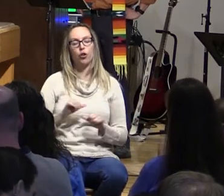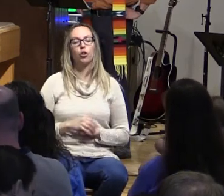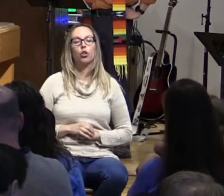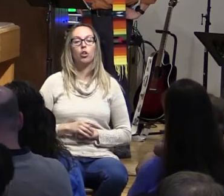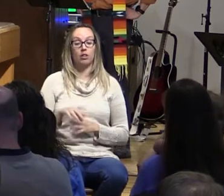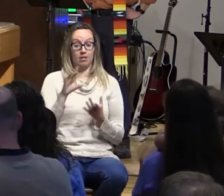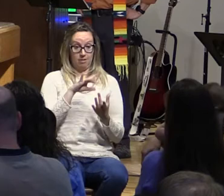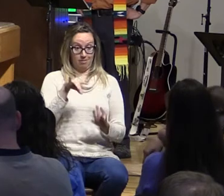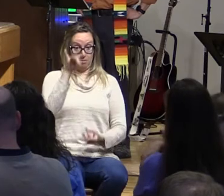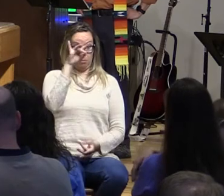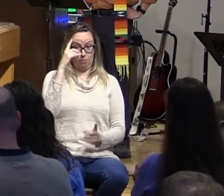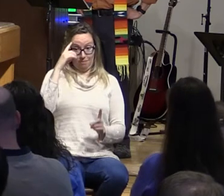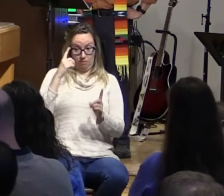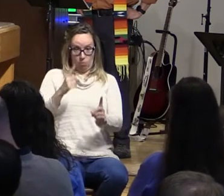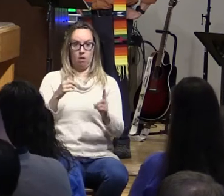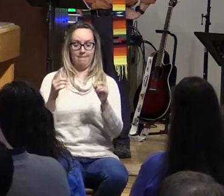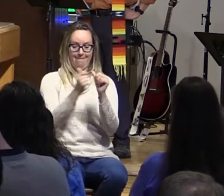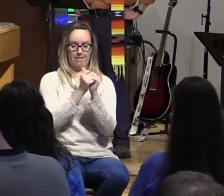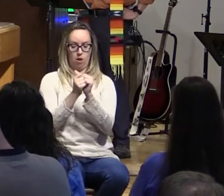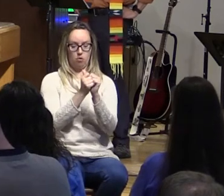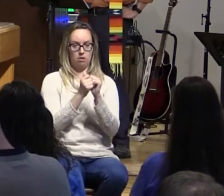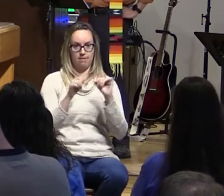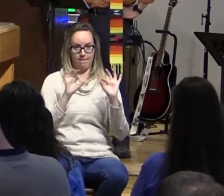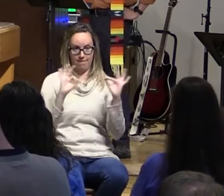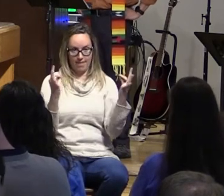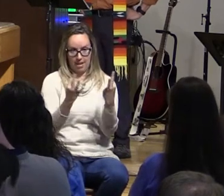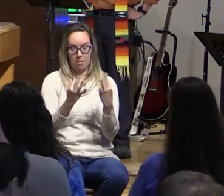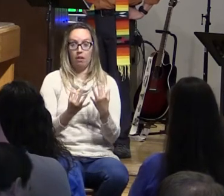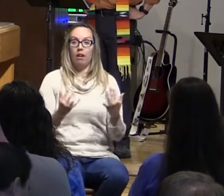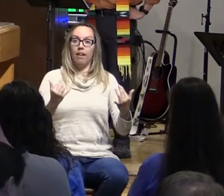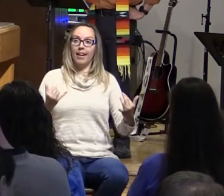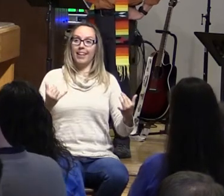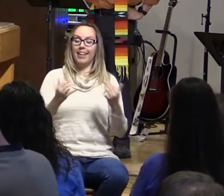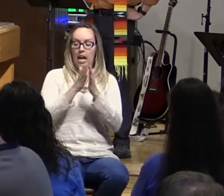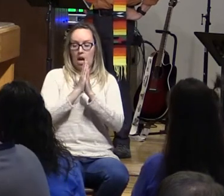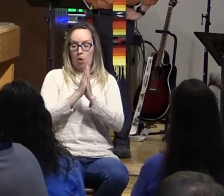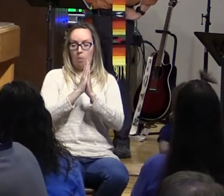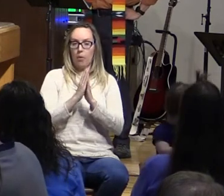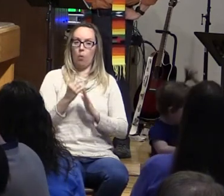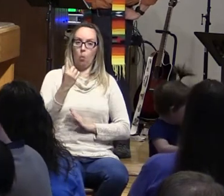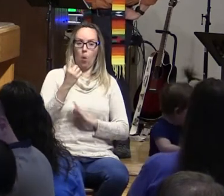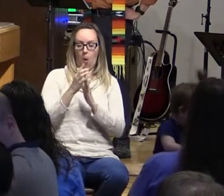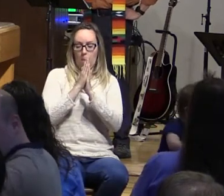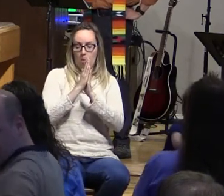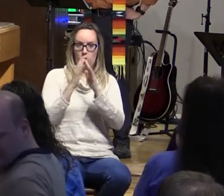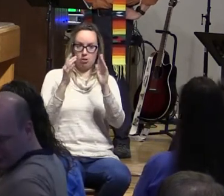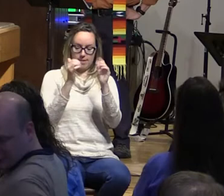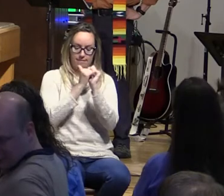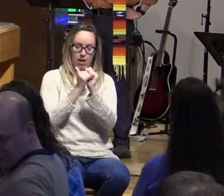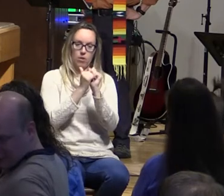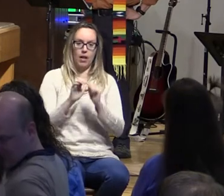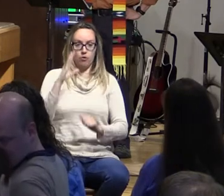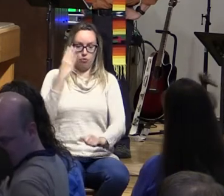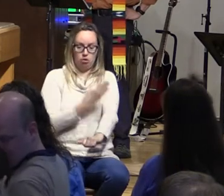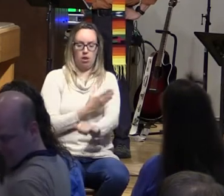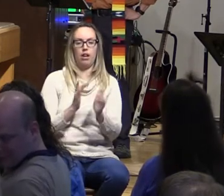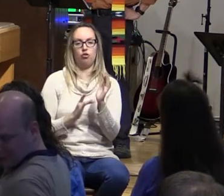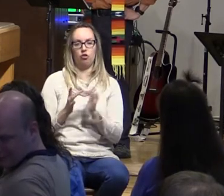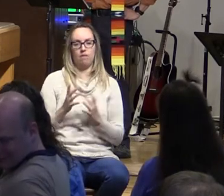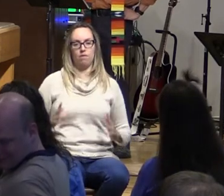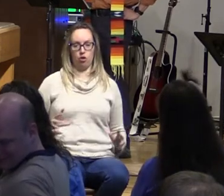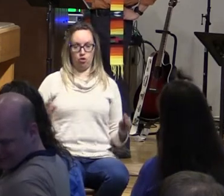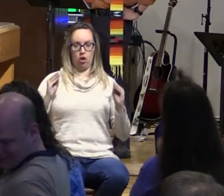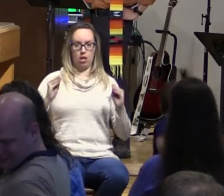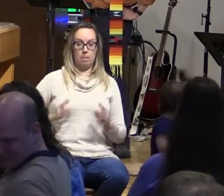spirit of togetherness and the spirit of family, let us all pray the prayer together that your Son Jesus taught